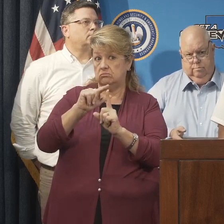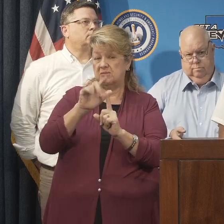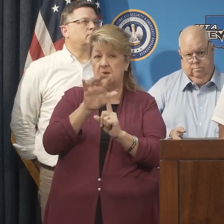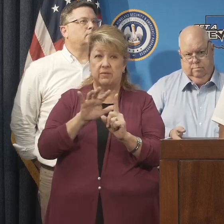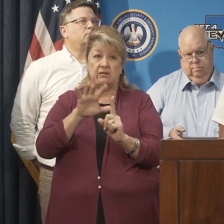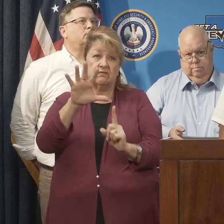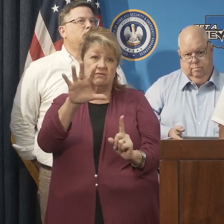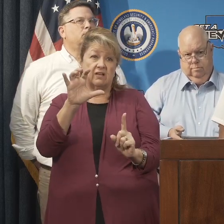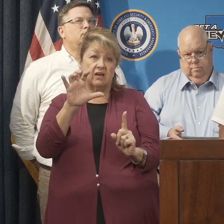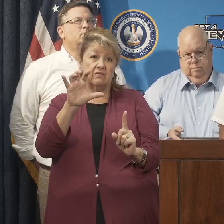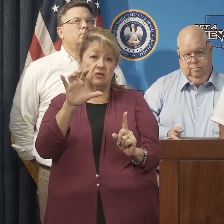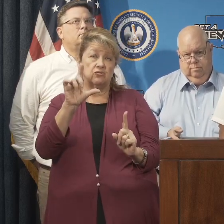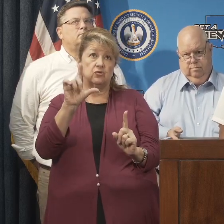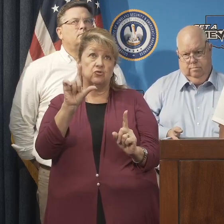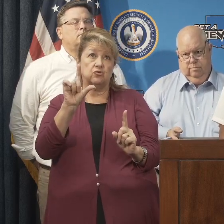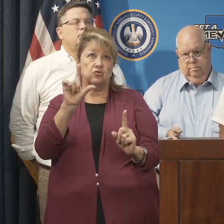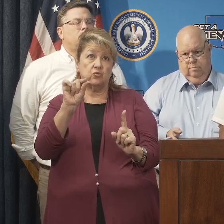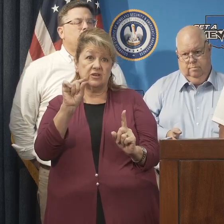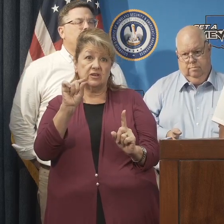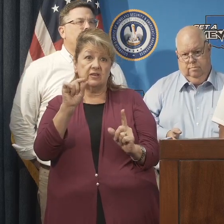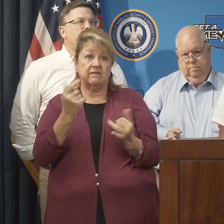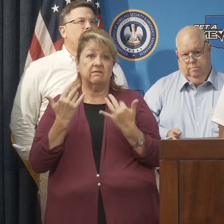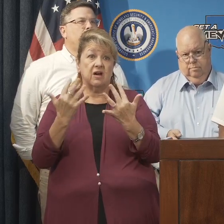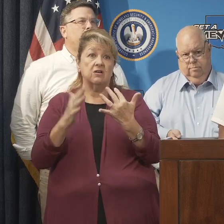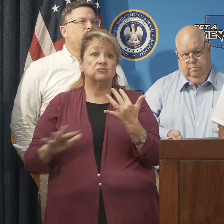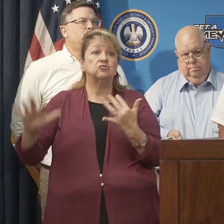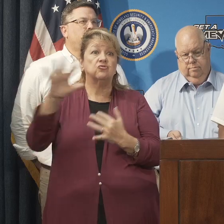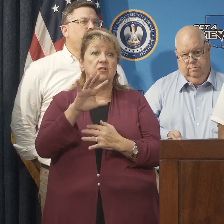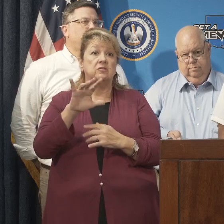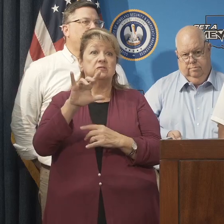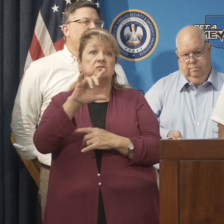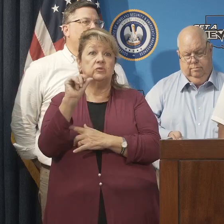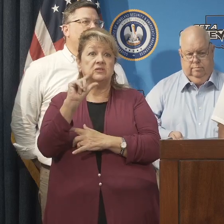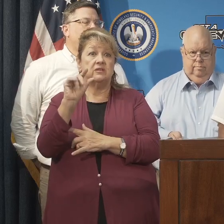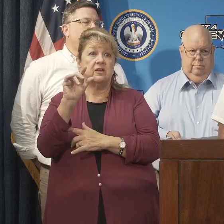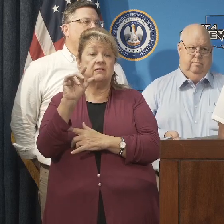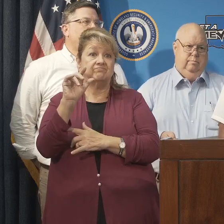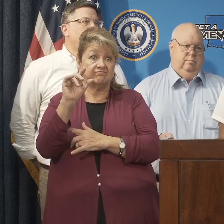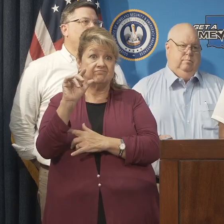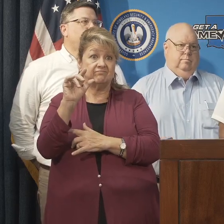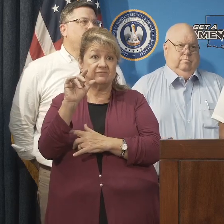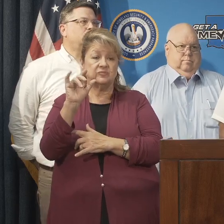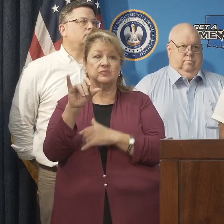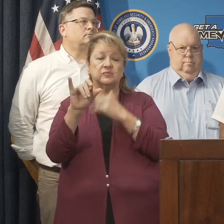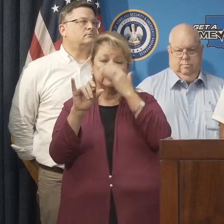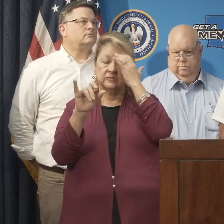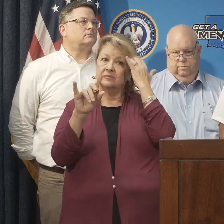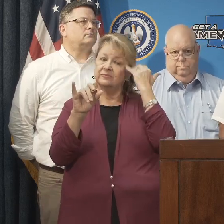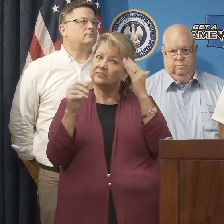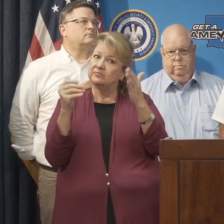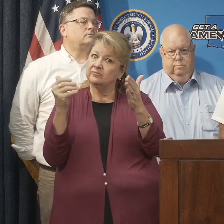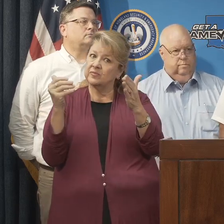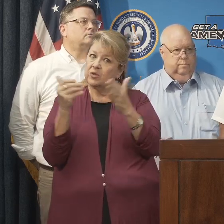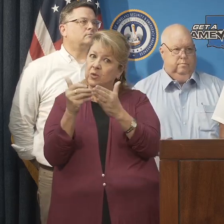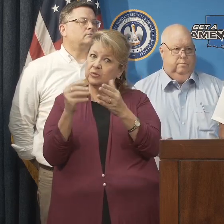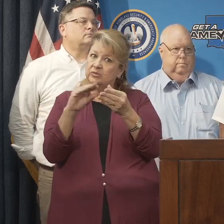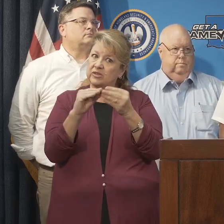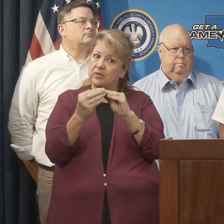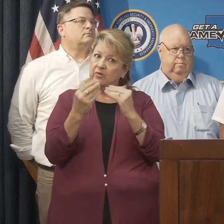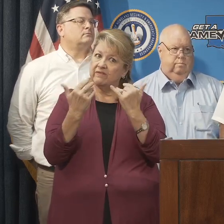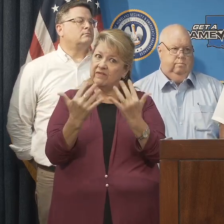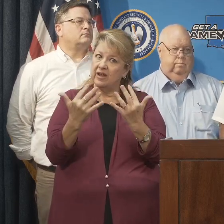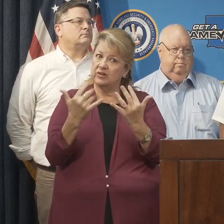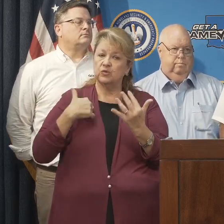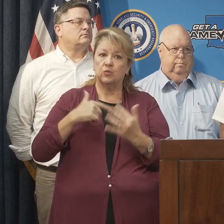about 520 fires across Louisiana. And that's getting close to the number of fires that we